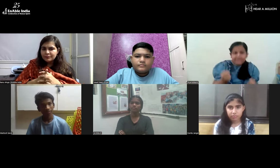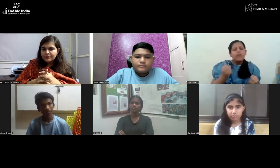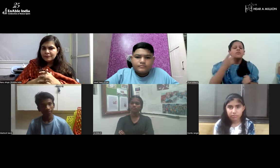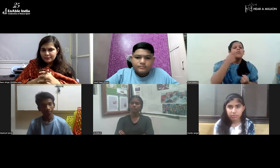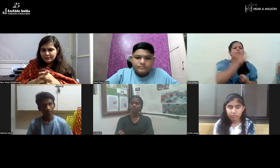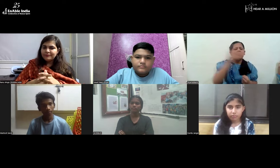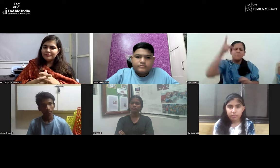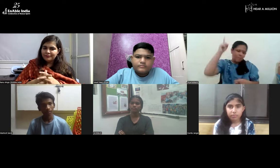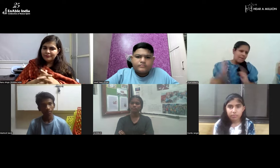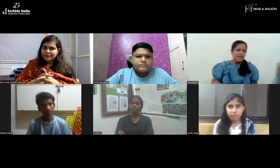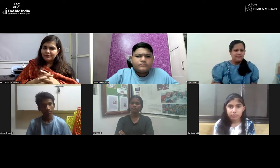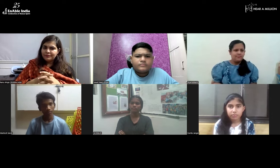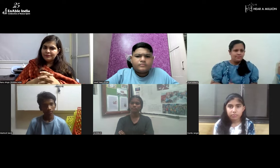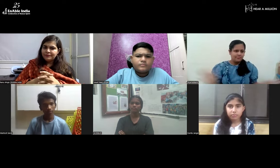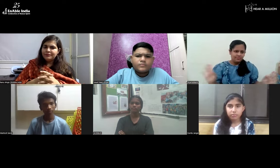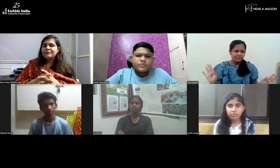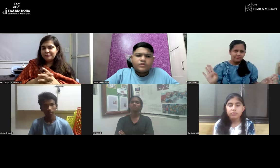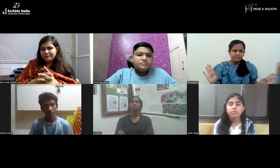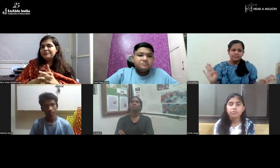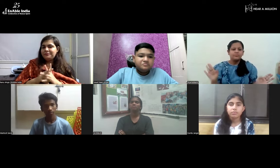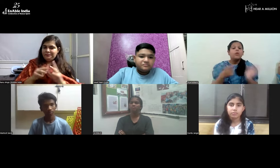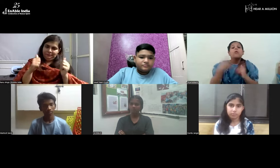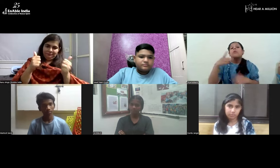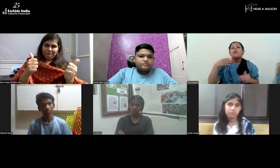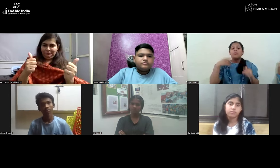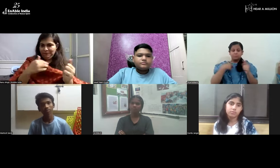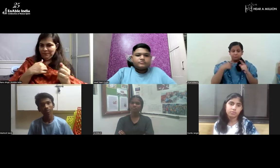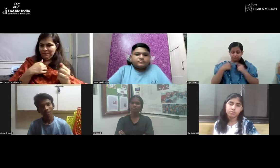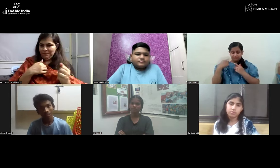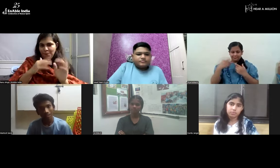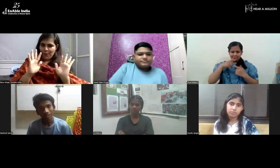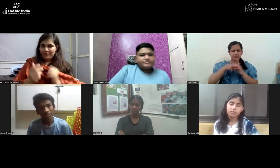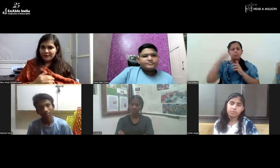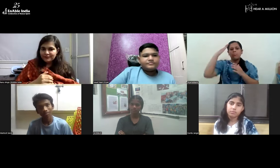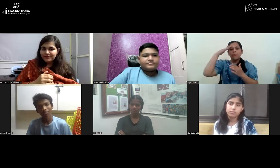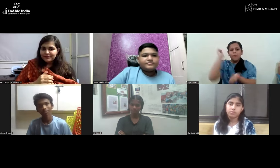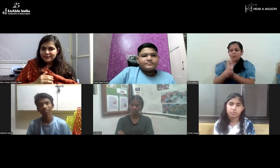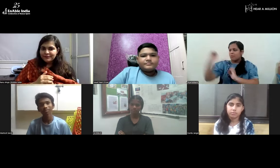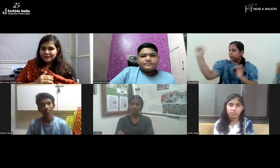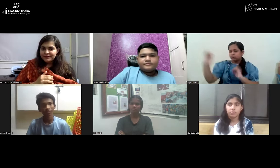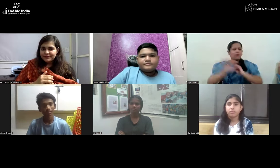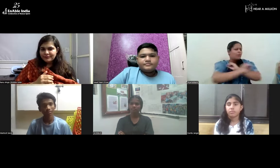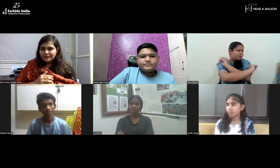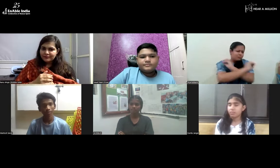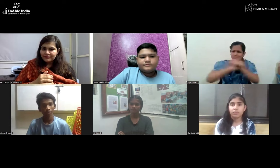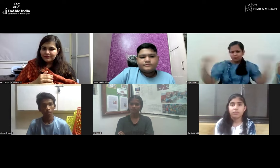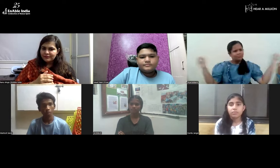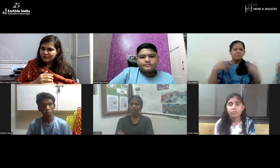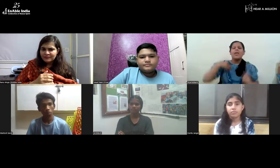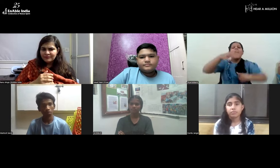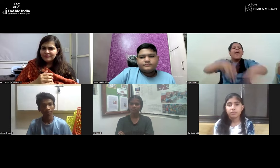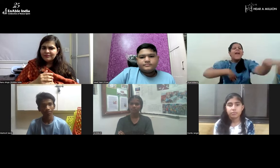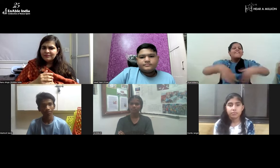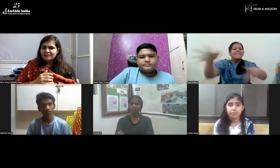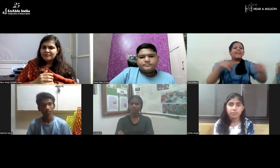using too much phone. And you need to let them know, hey, what you want to achieve in your life. So you will suffer, like you won't get